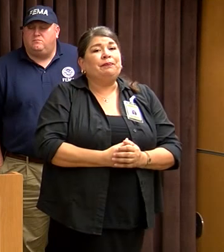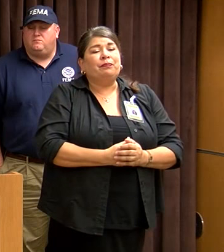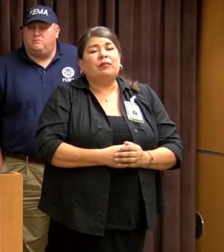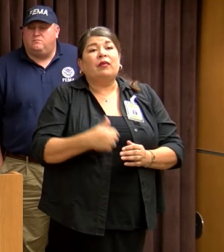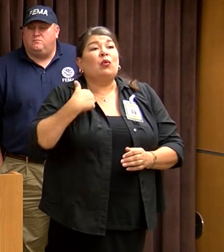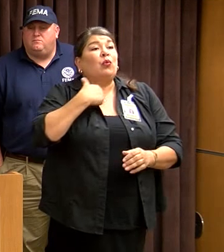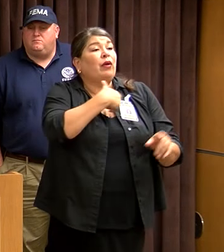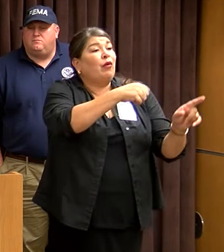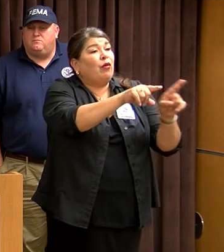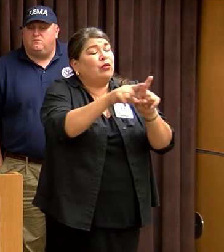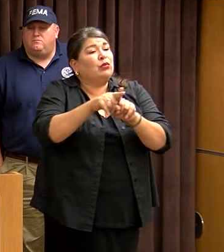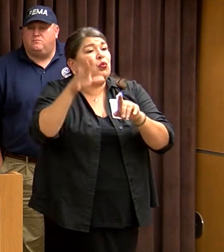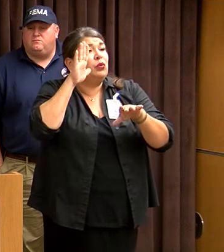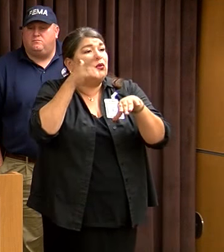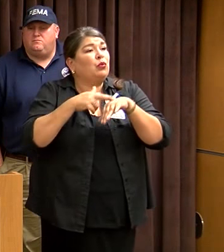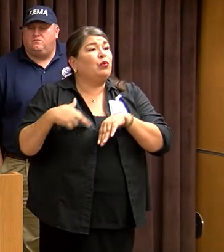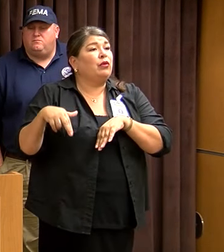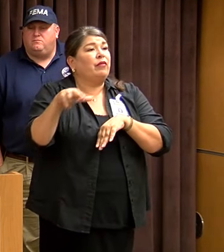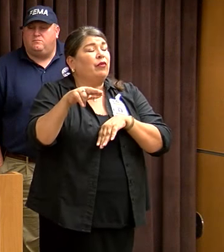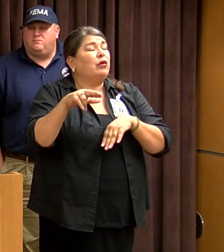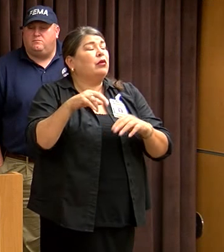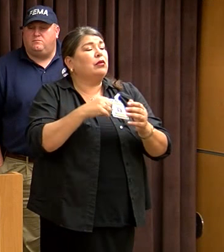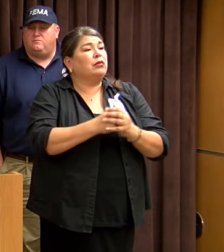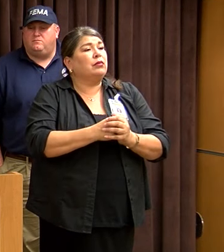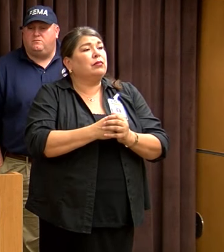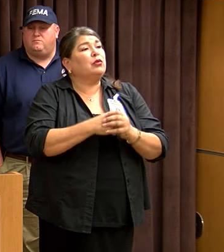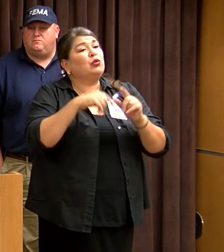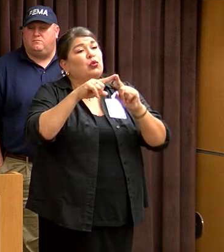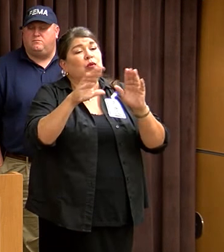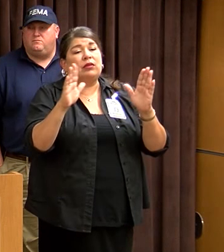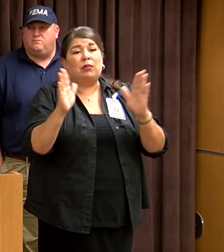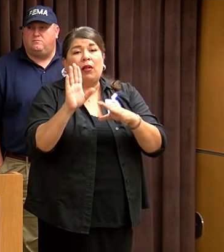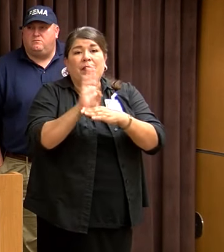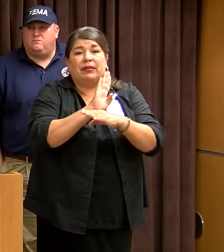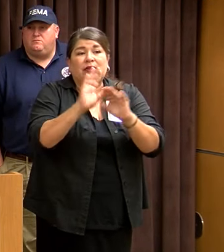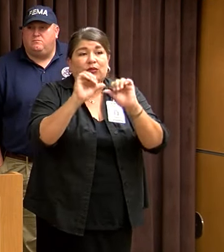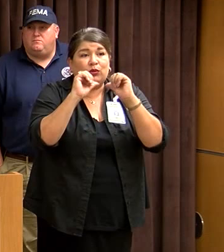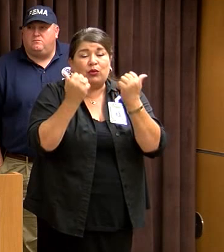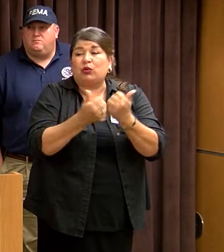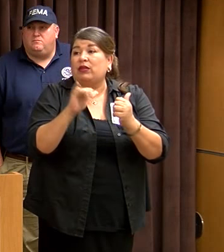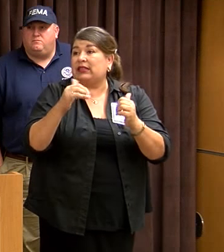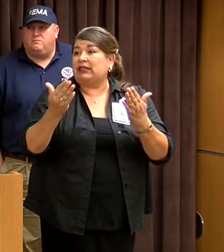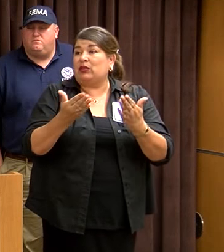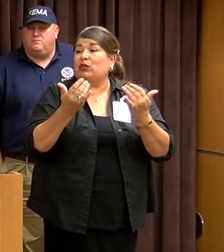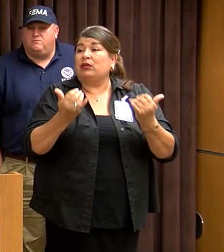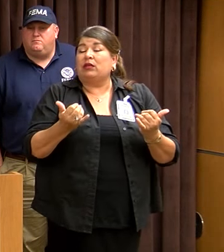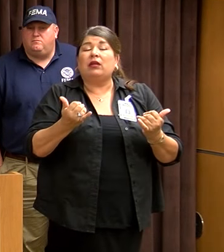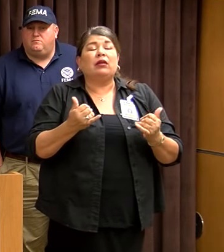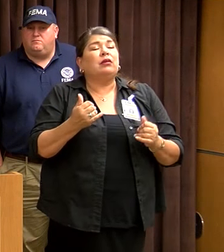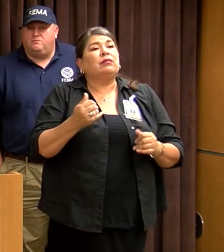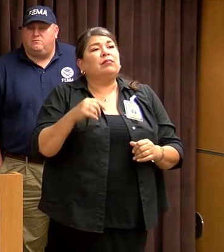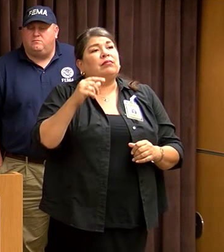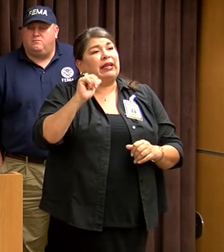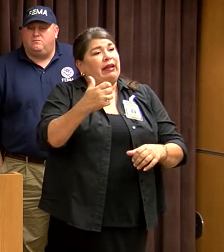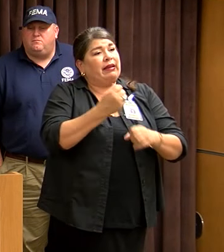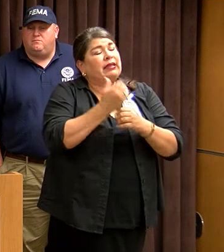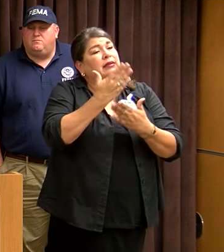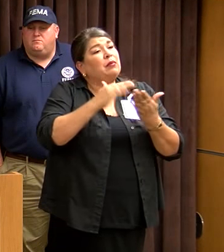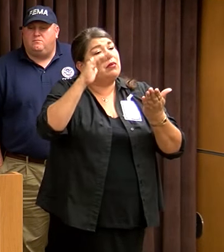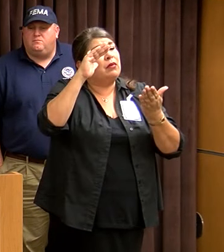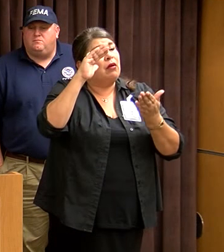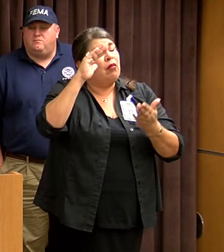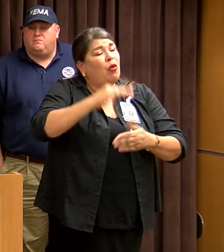We can then also refer them to the Small Business Association, which is here today. They can get